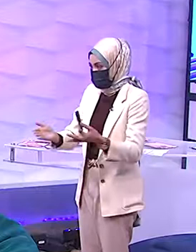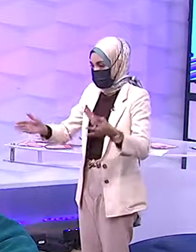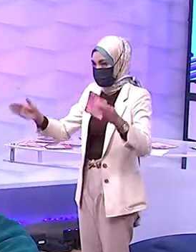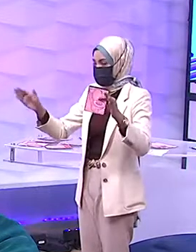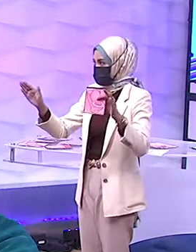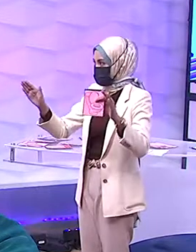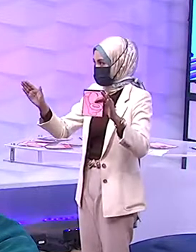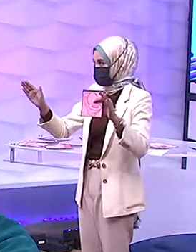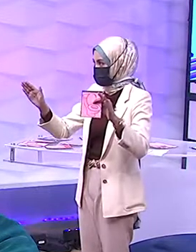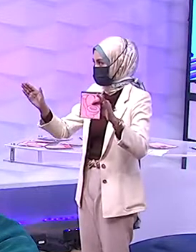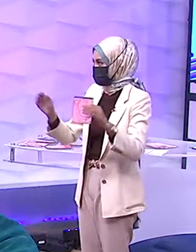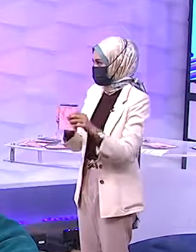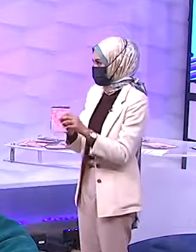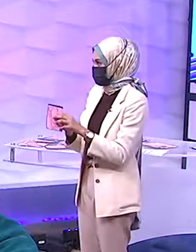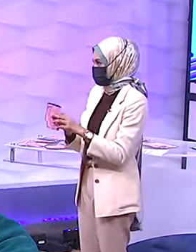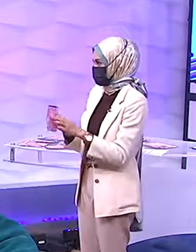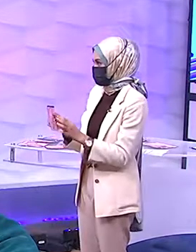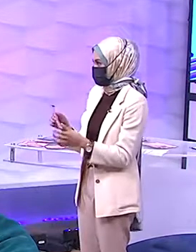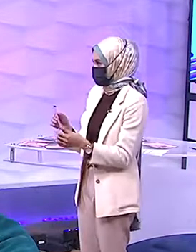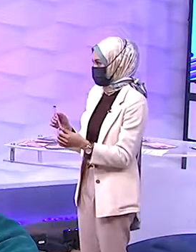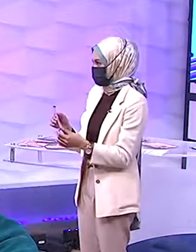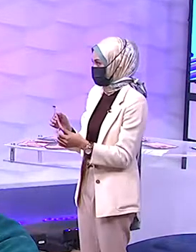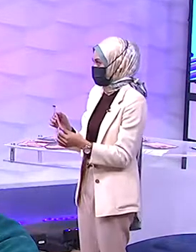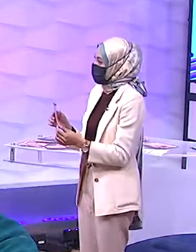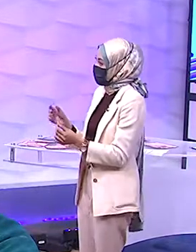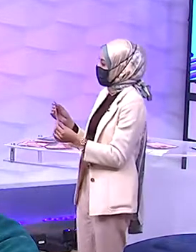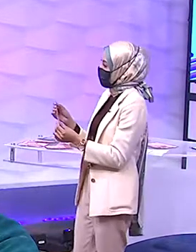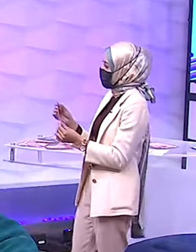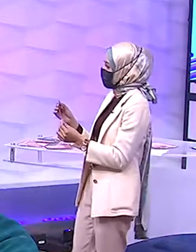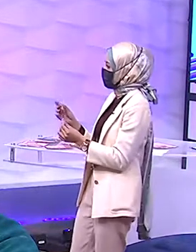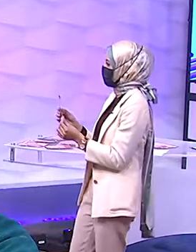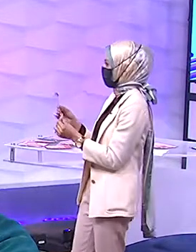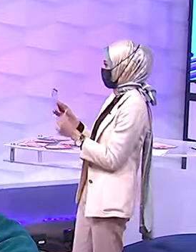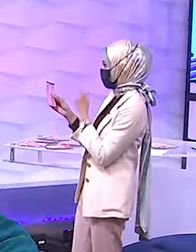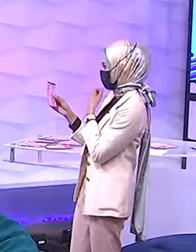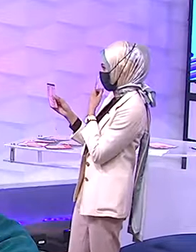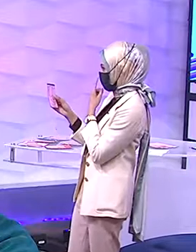Bowl. Yes. All right. Where can you find that? Maybe